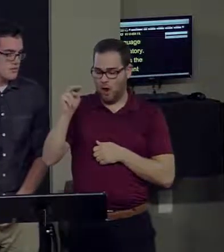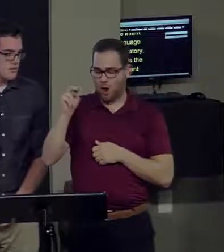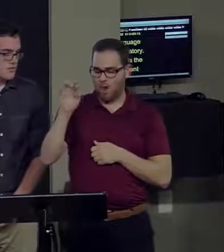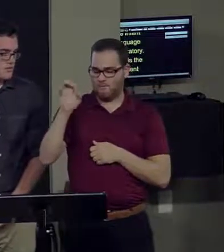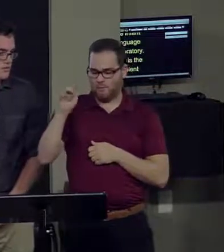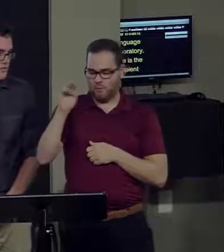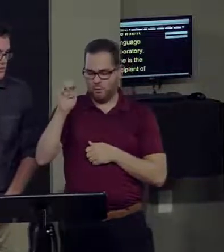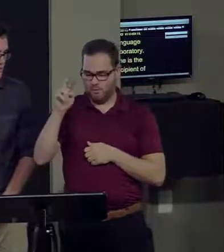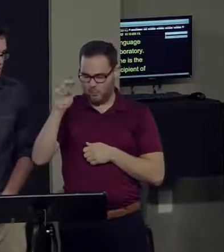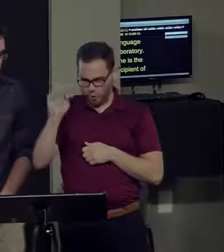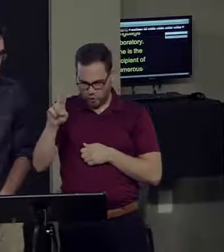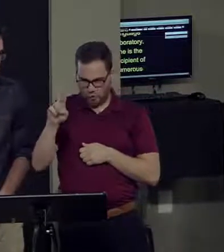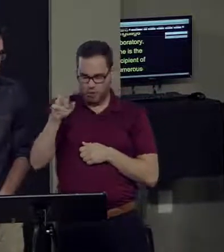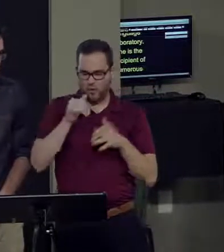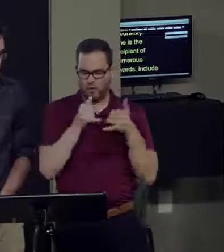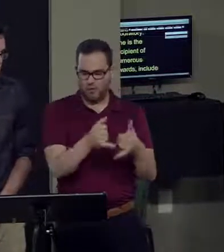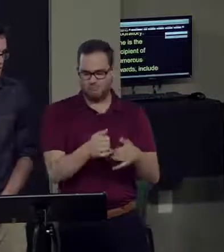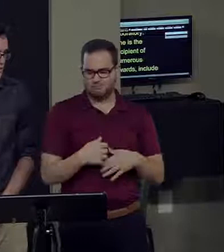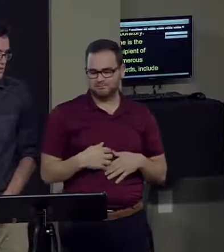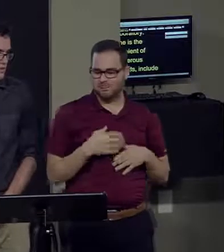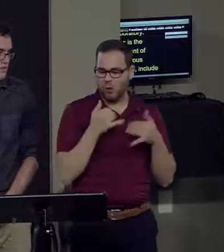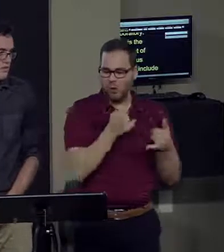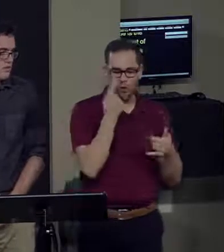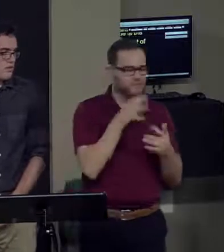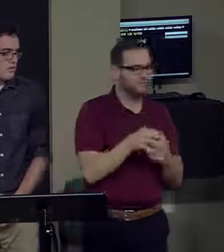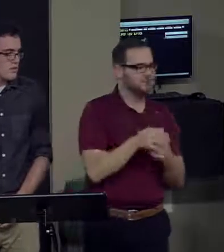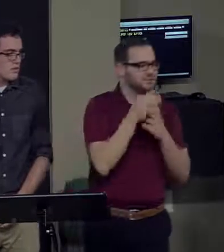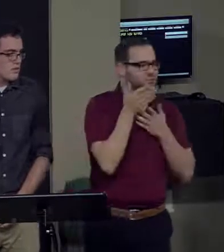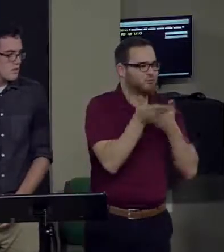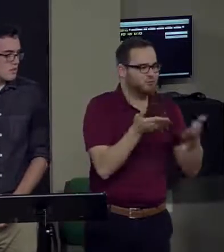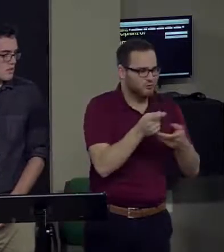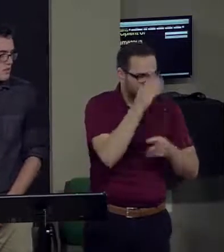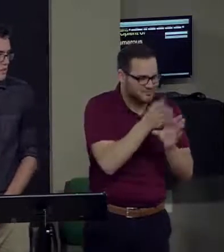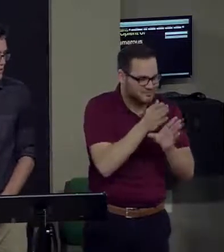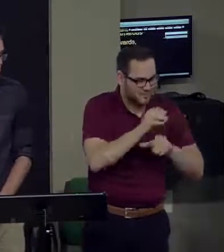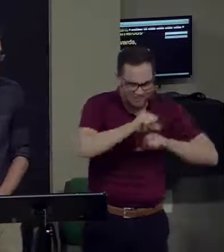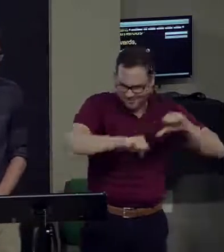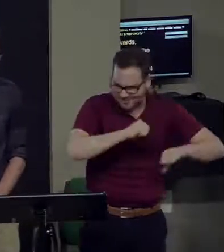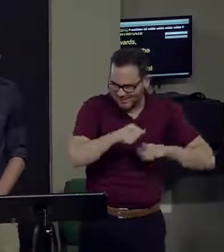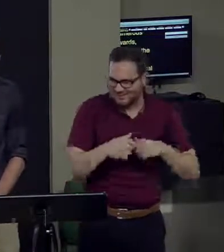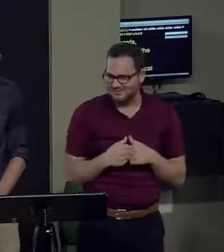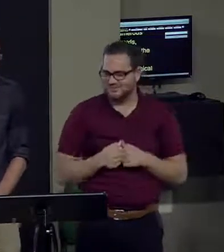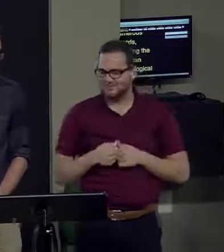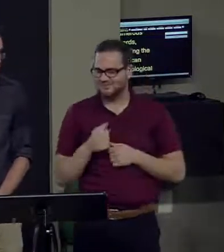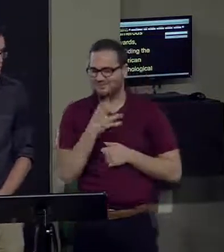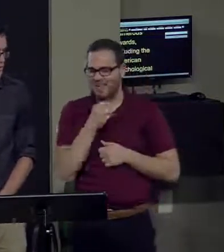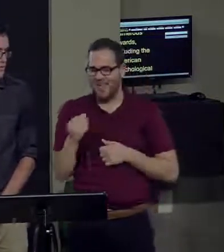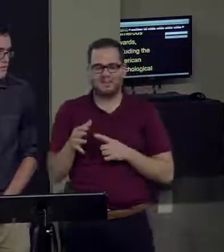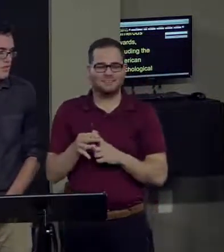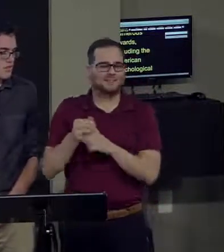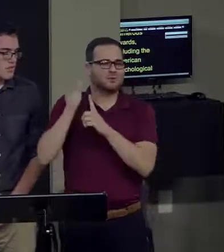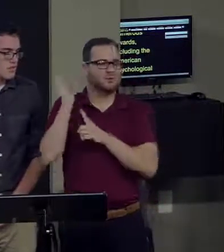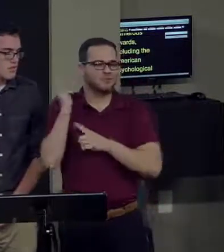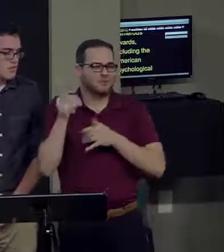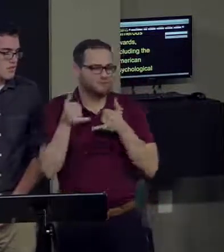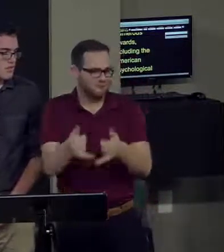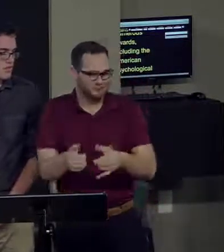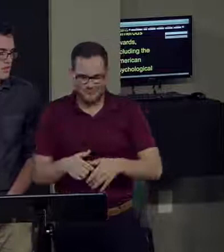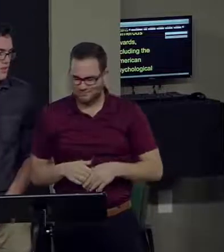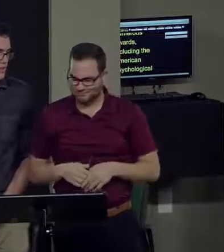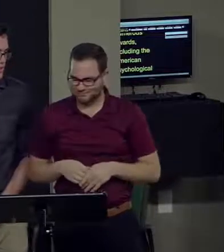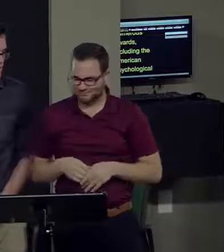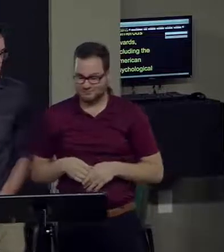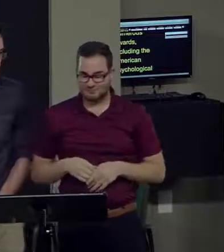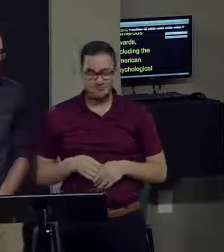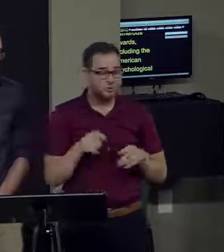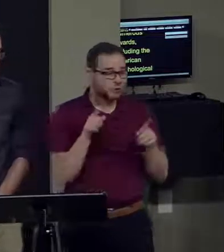Association's Bronfenbrenner Award, Award for Distinguished Service to Psychological Science, and